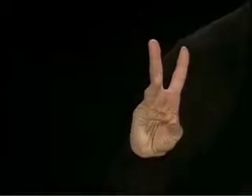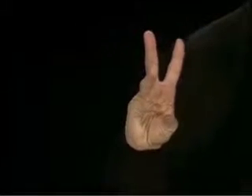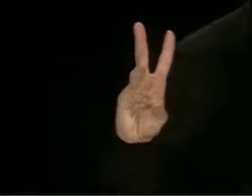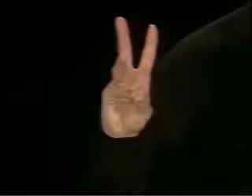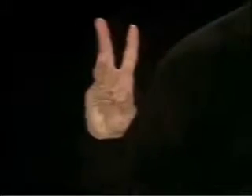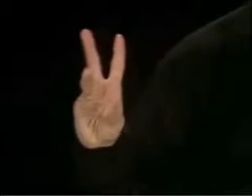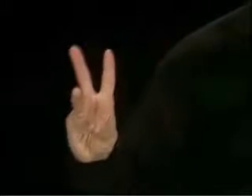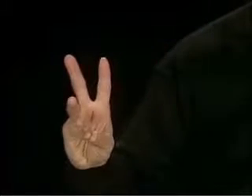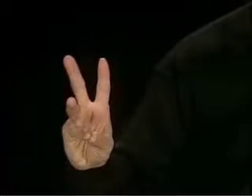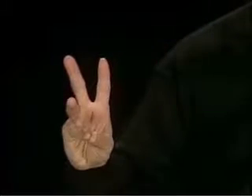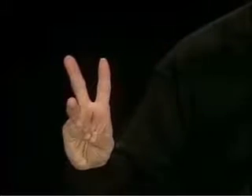66,